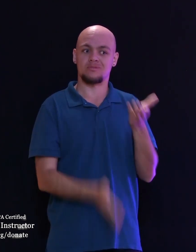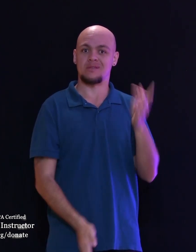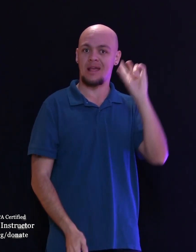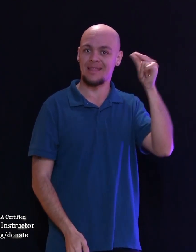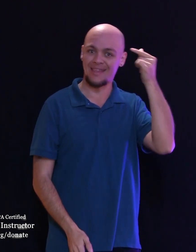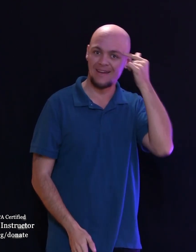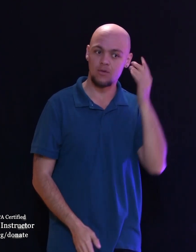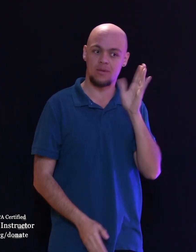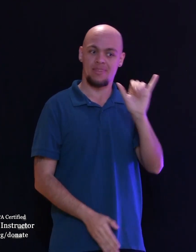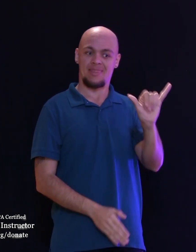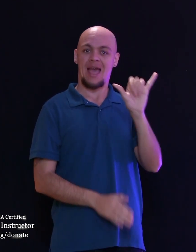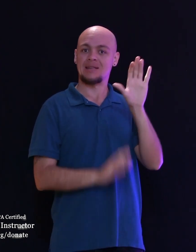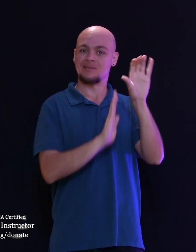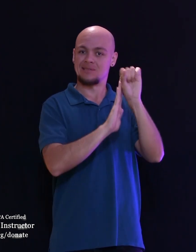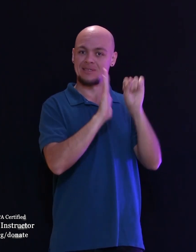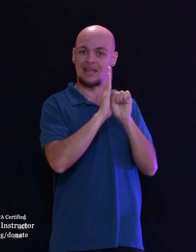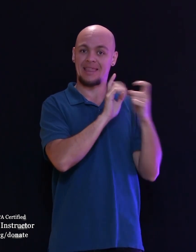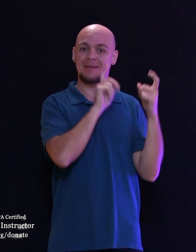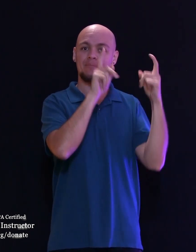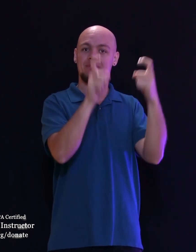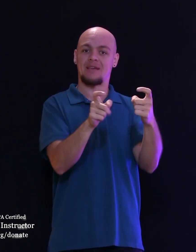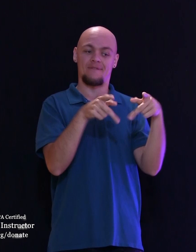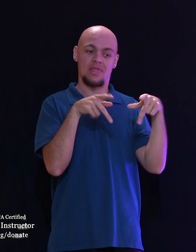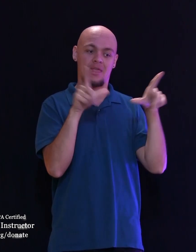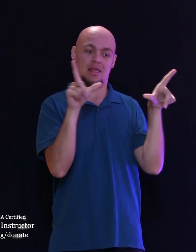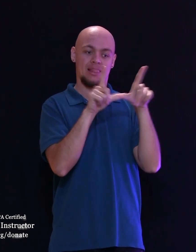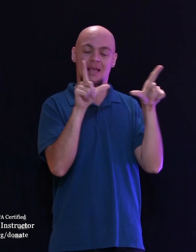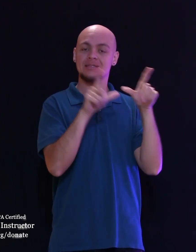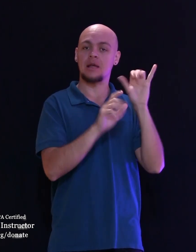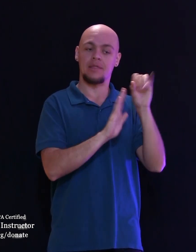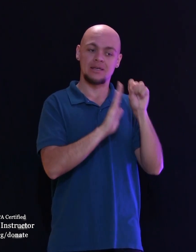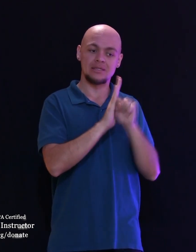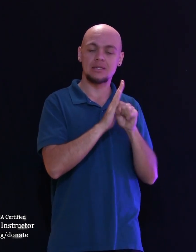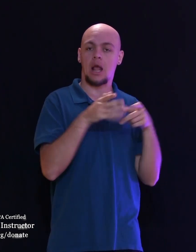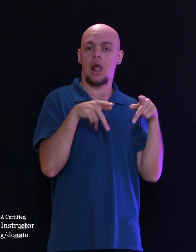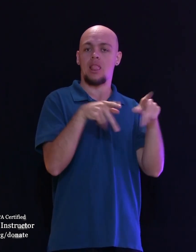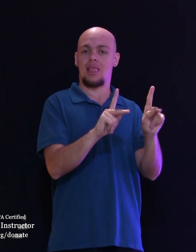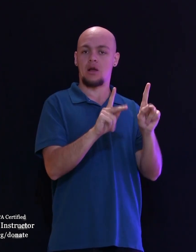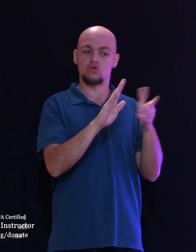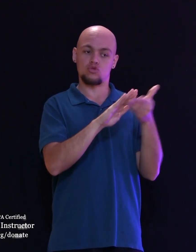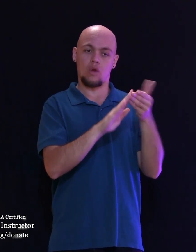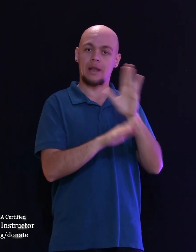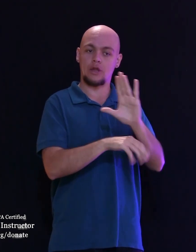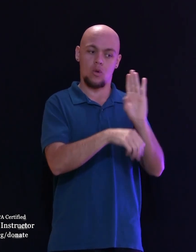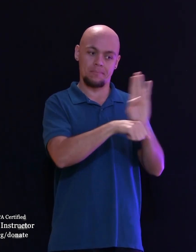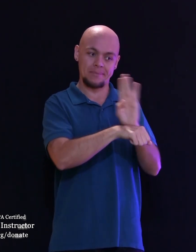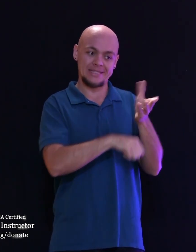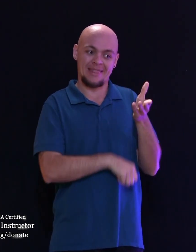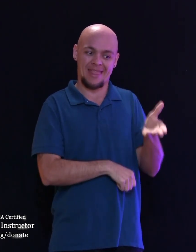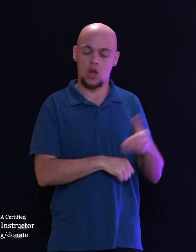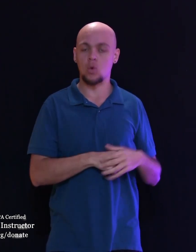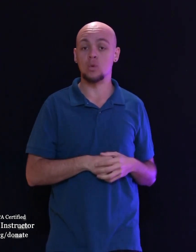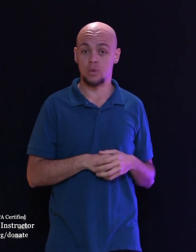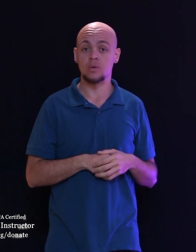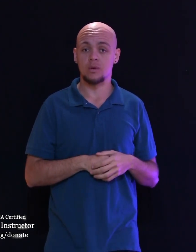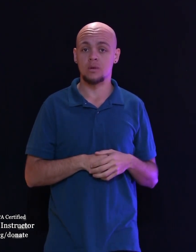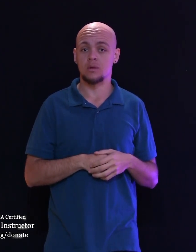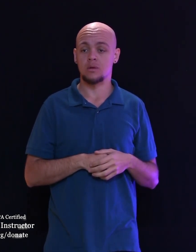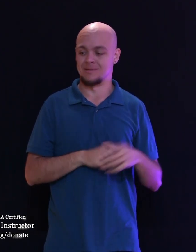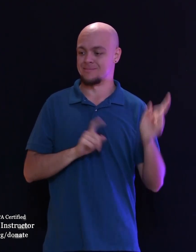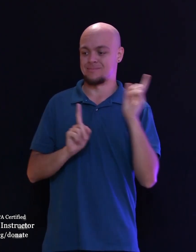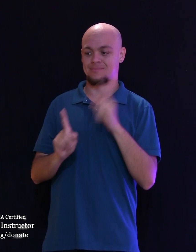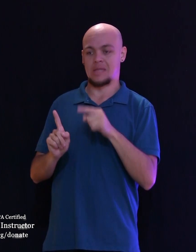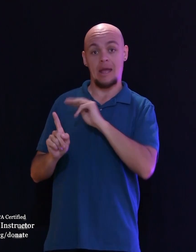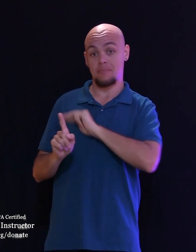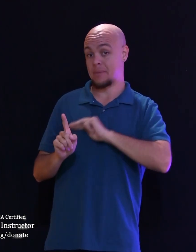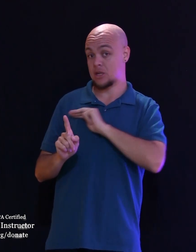of that entity that issued you that license, or that state who allows you to run your business there. You're no longer